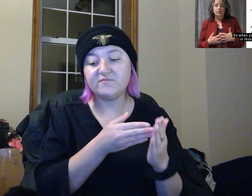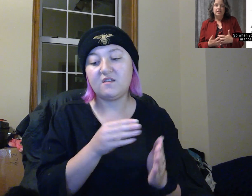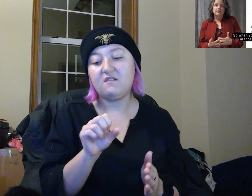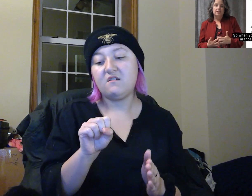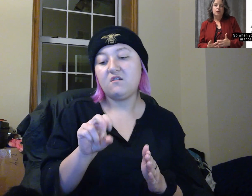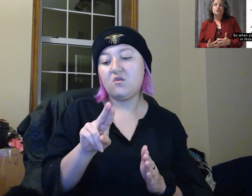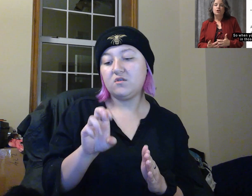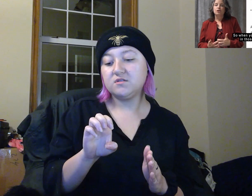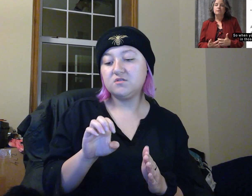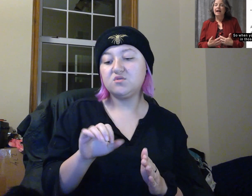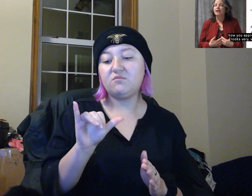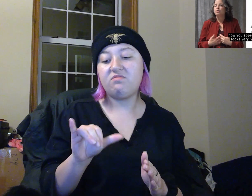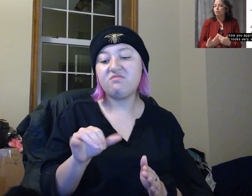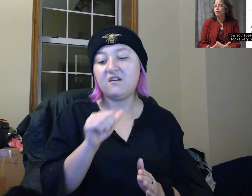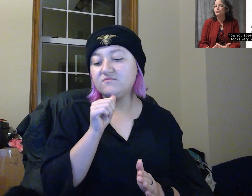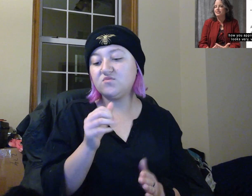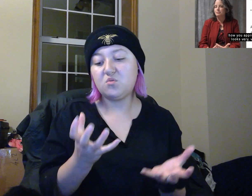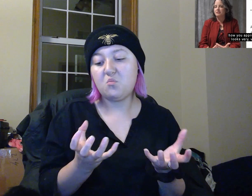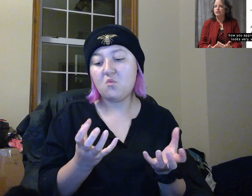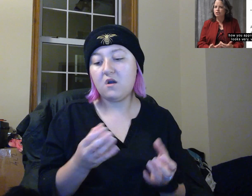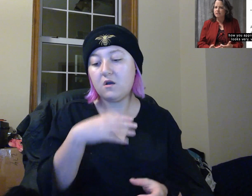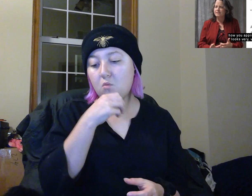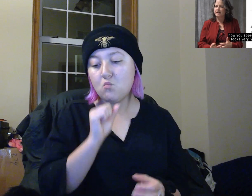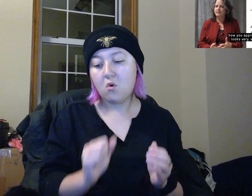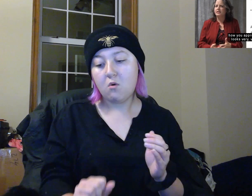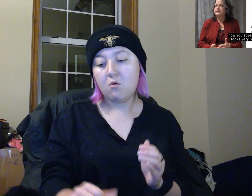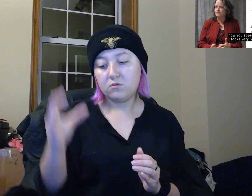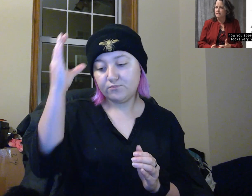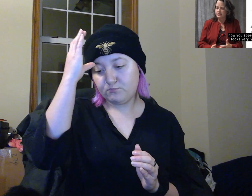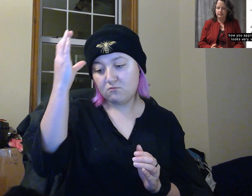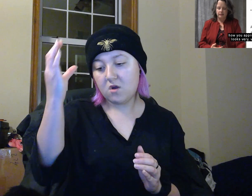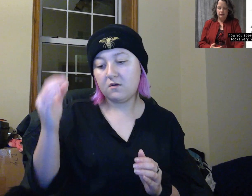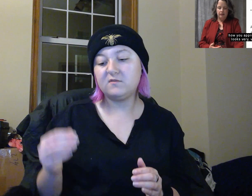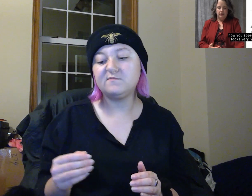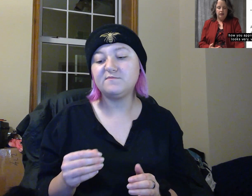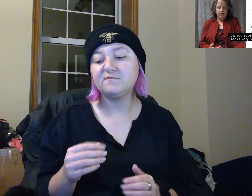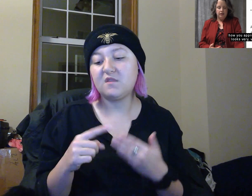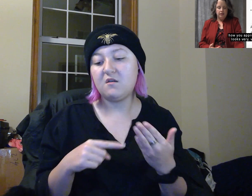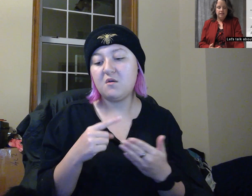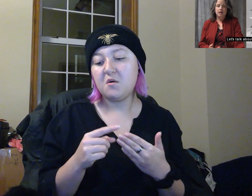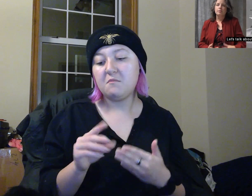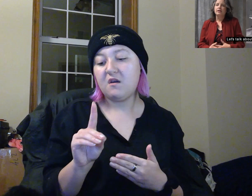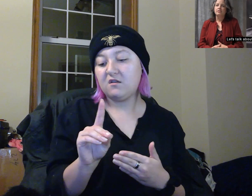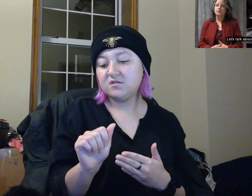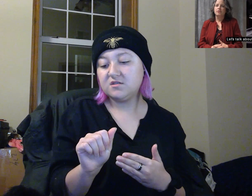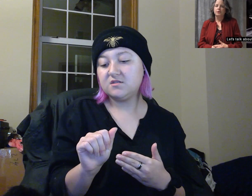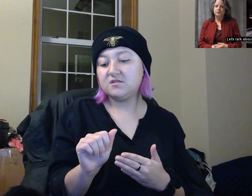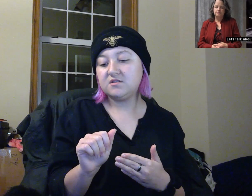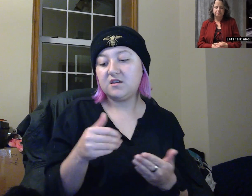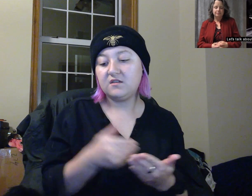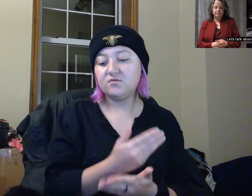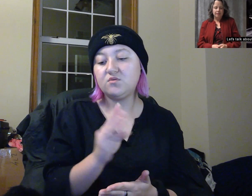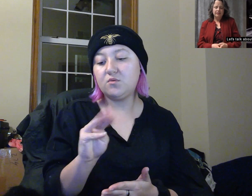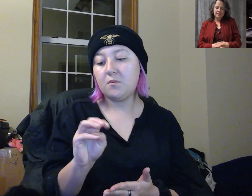when you think of it in those terms, how you approach disability looks very, very different. Let's talk about a few of